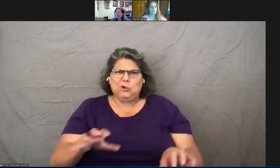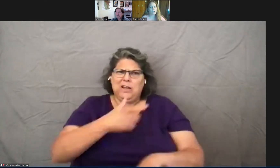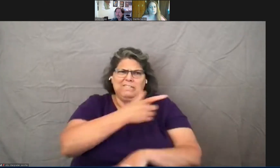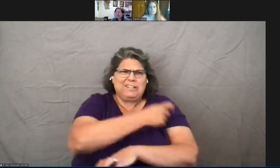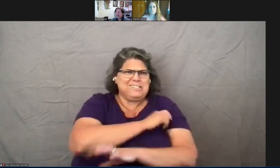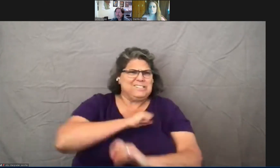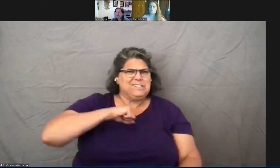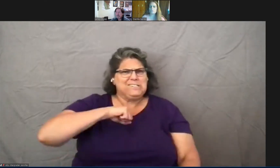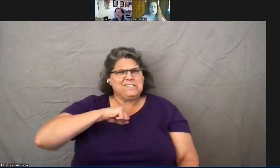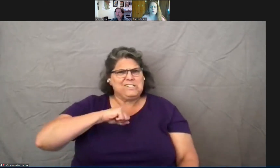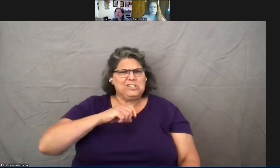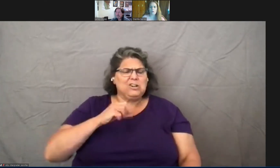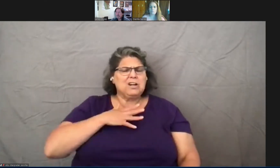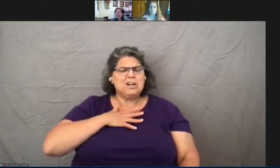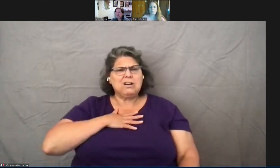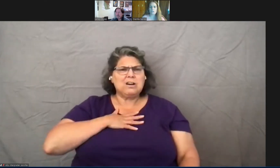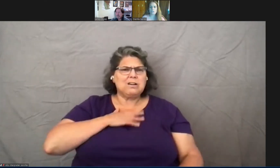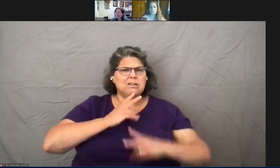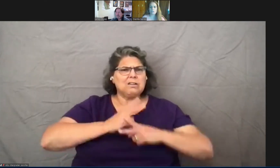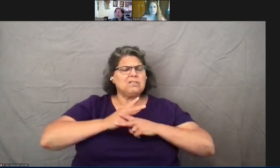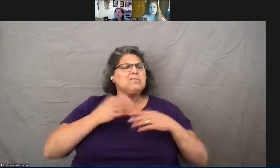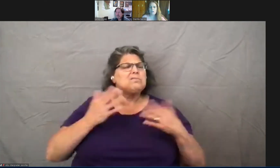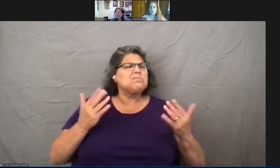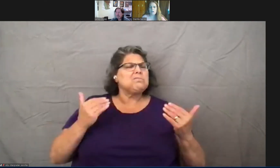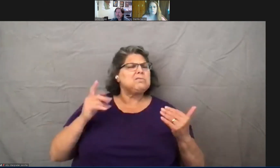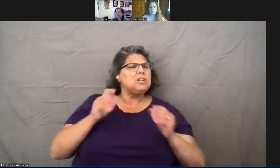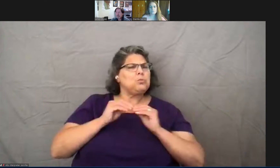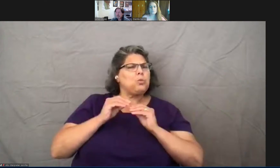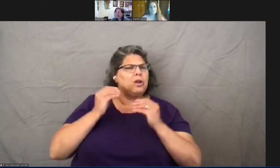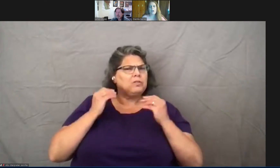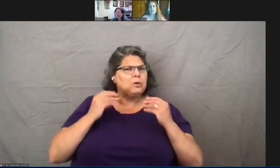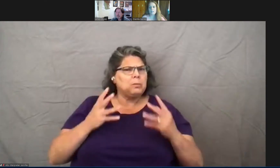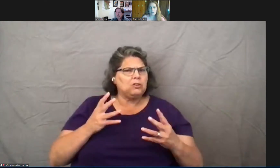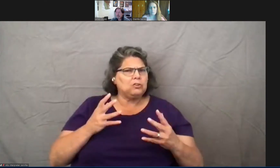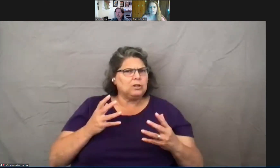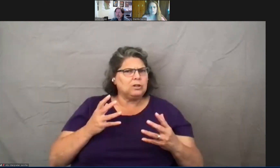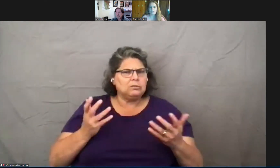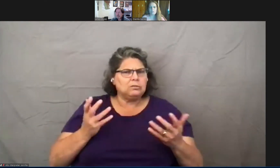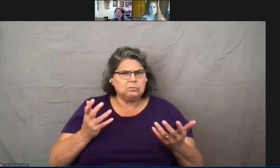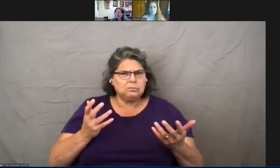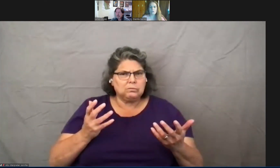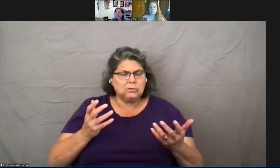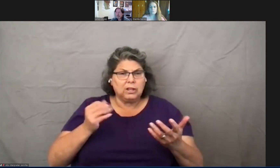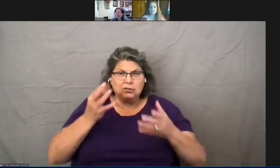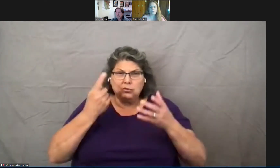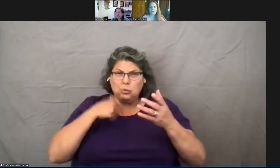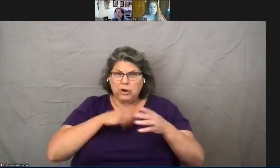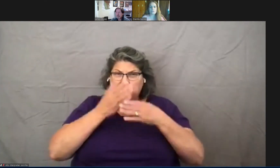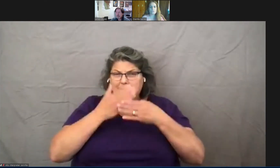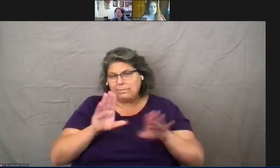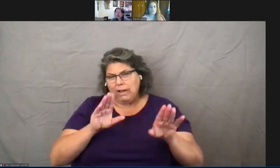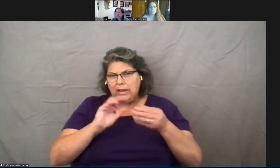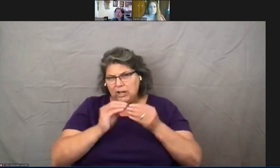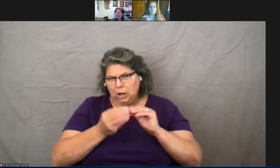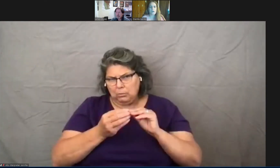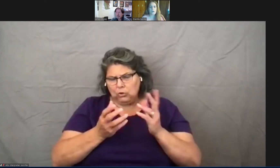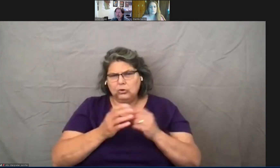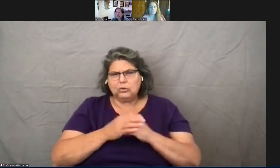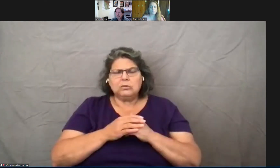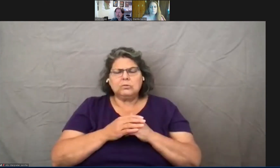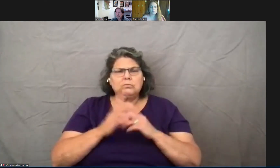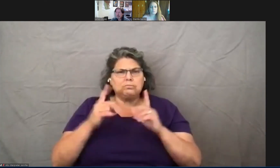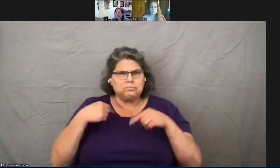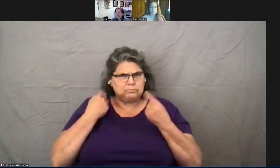just cautious or want more information. And if we're dividing numbers, if you will, you've had